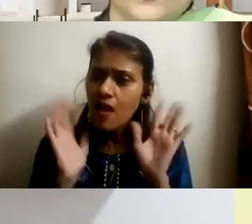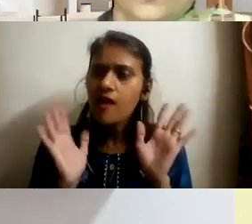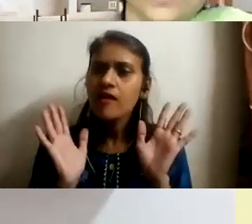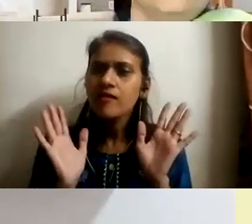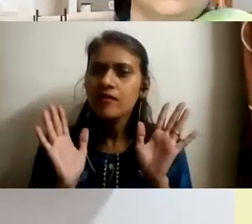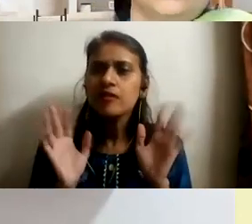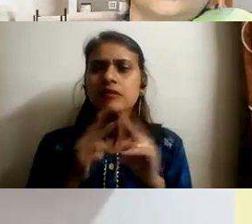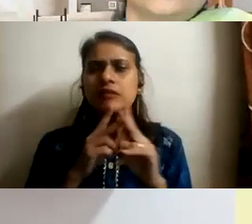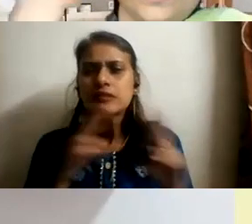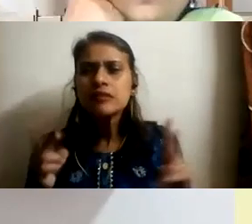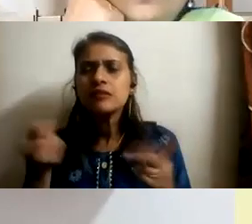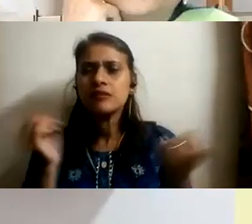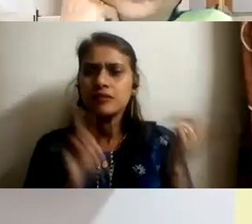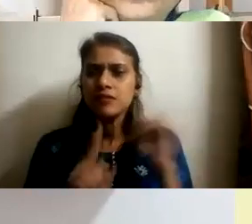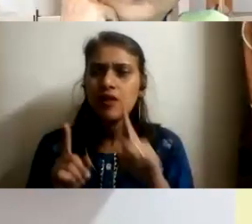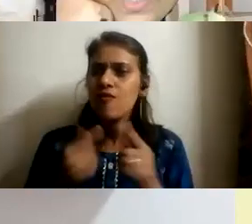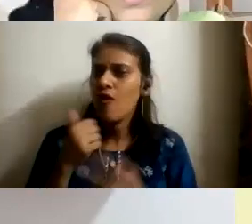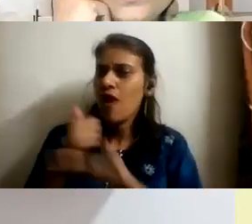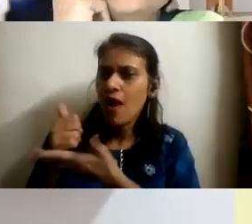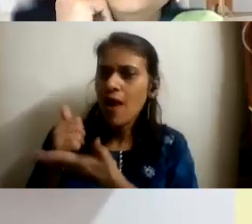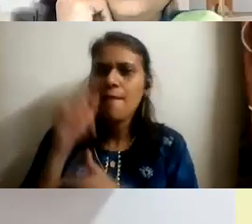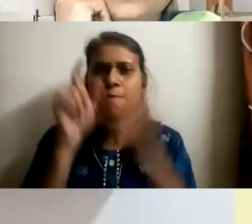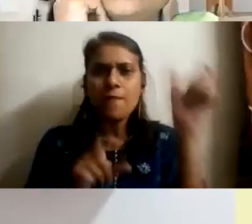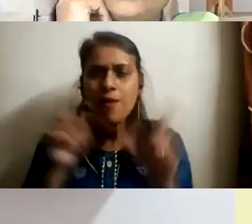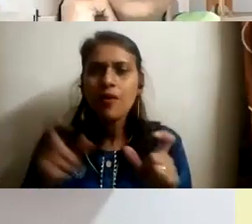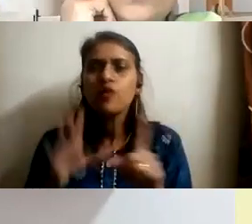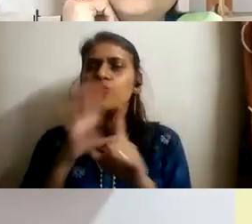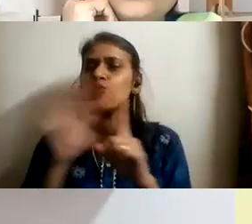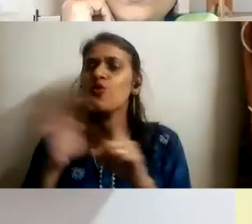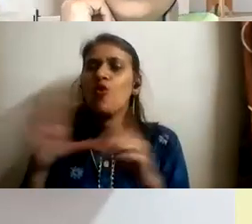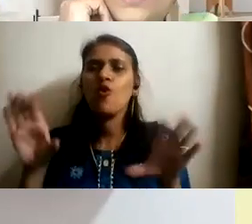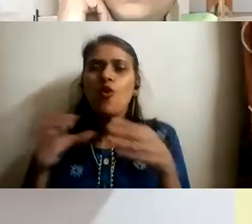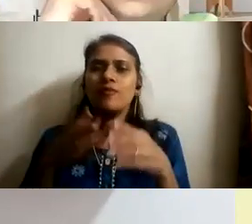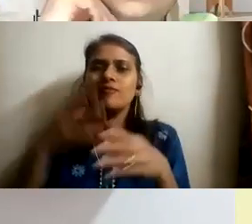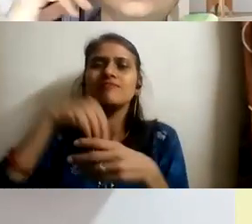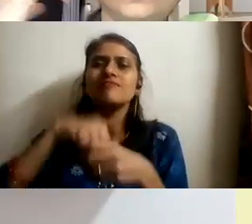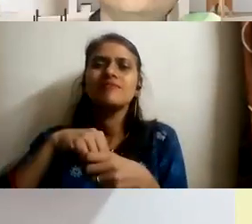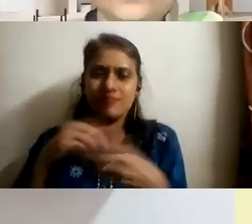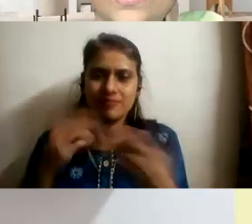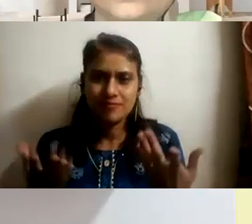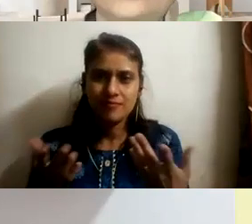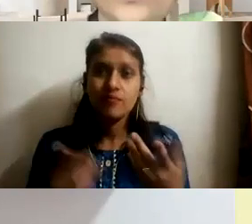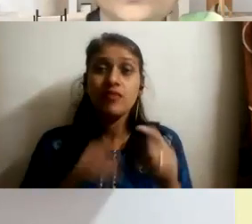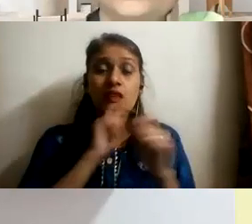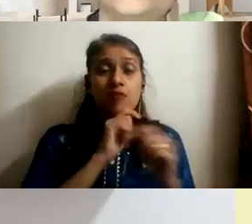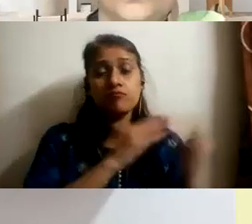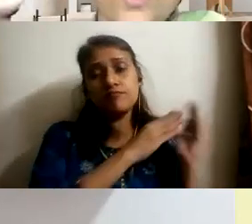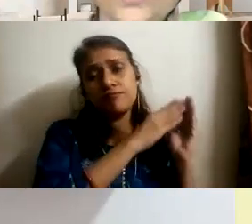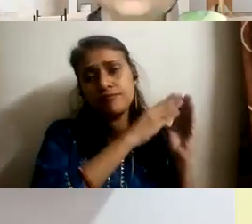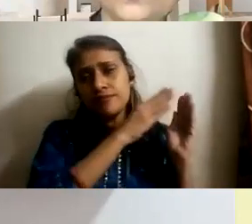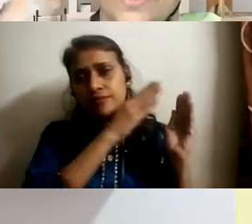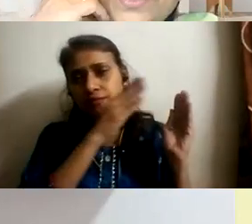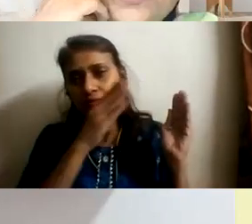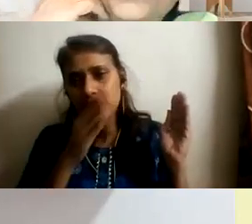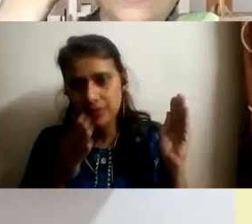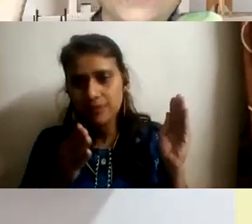for anybody to take on in the community. So that's how the journey started, and then we started approaching